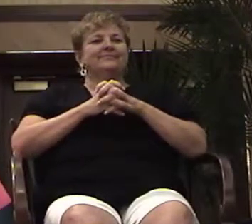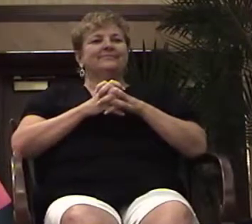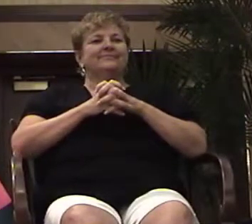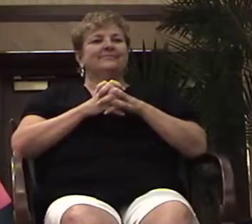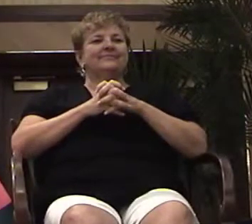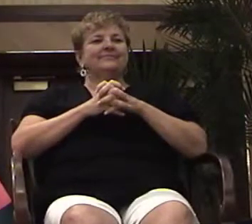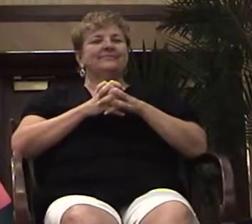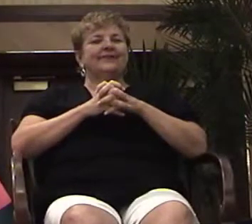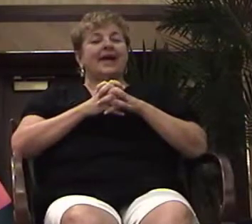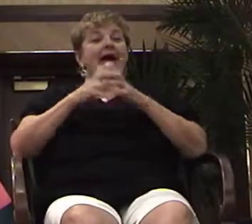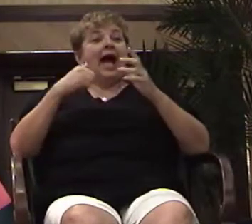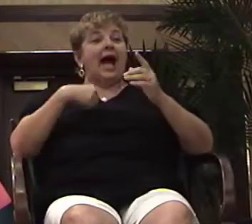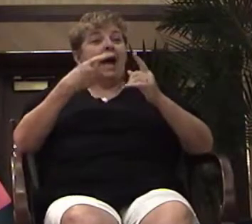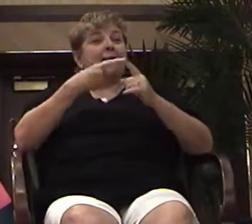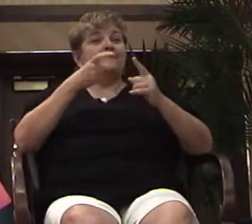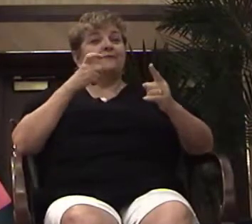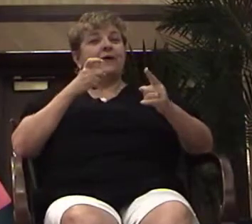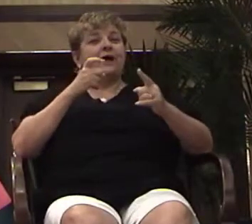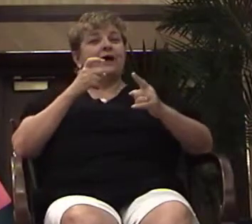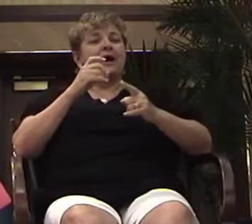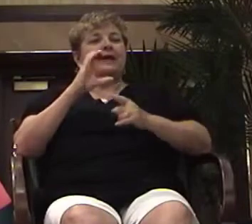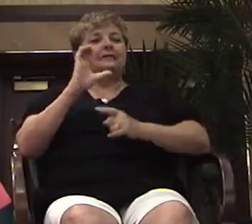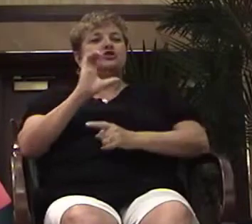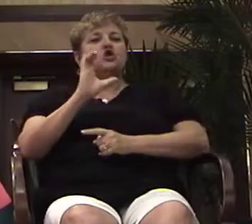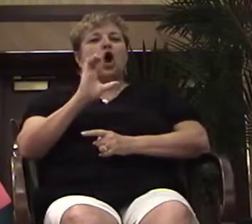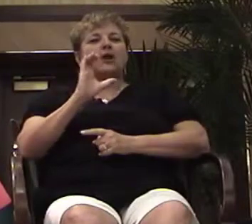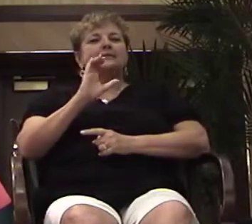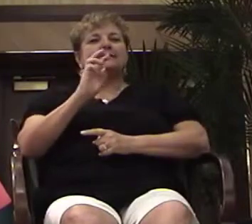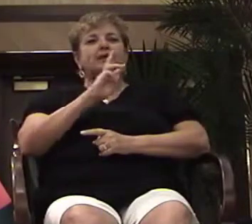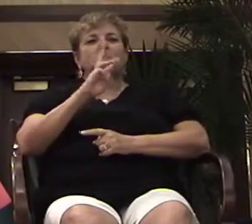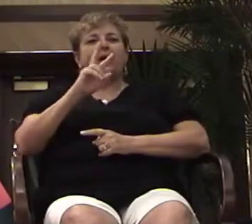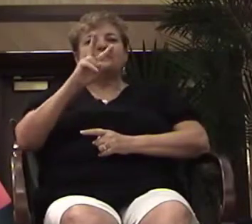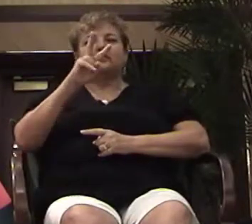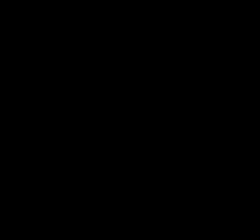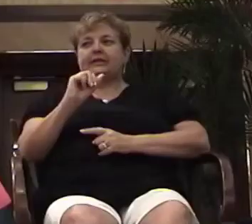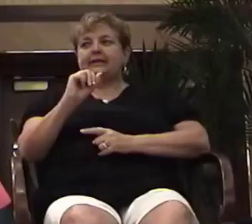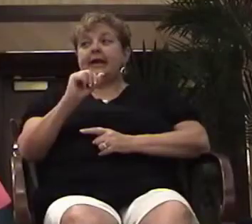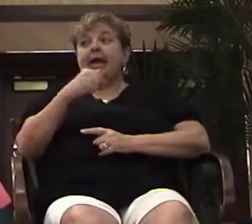I'm from Charleston, West Virginia, where I was born. What?